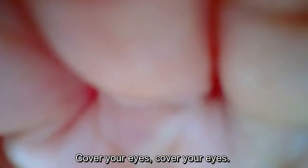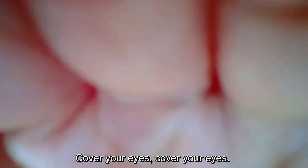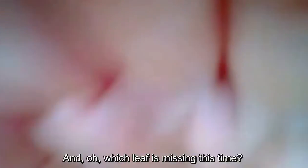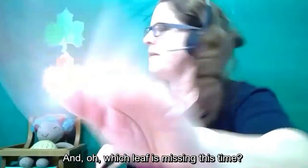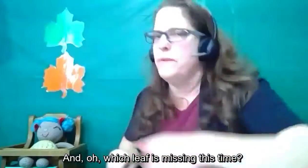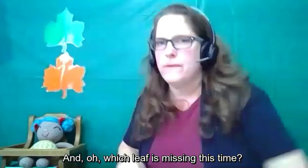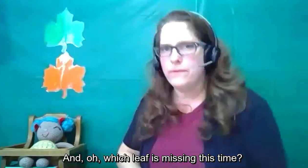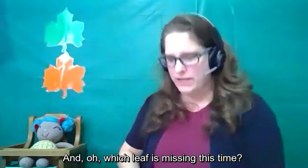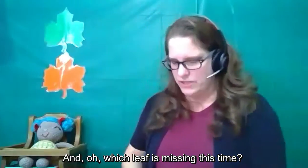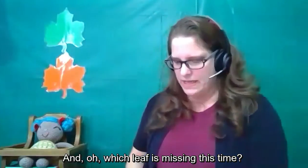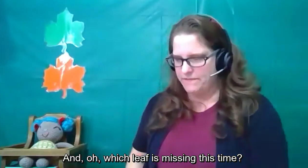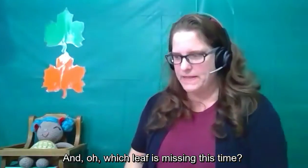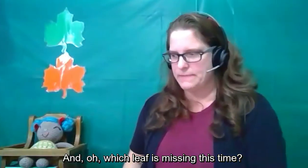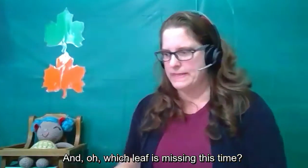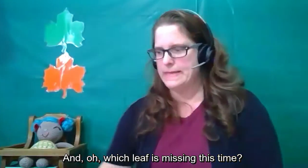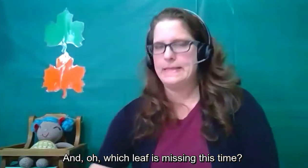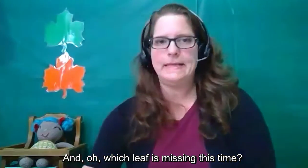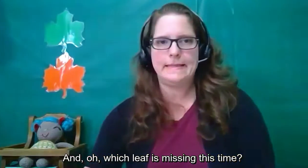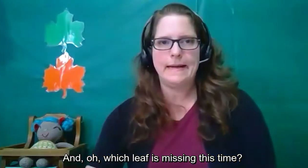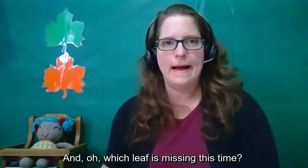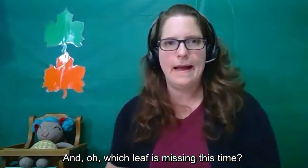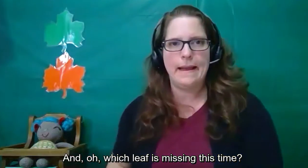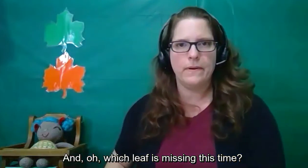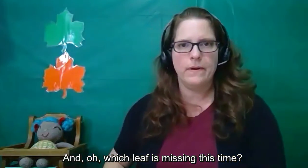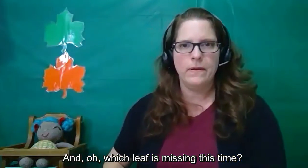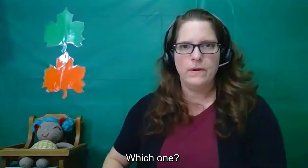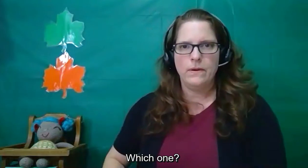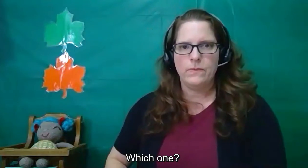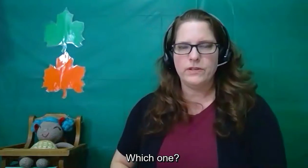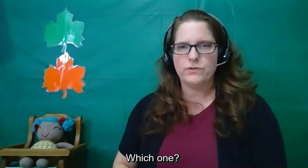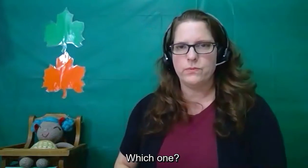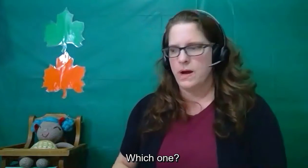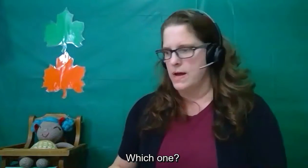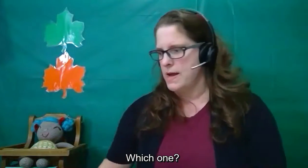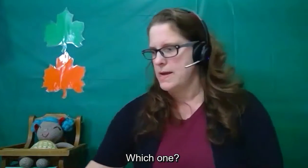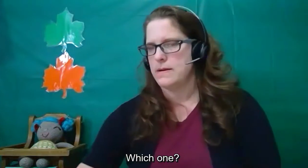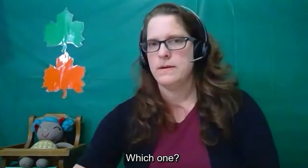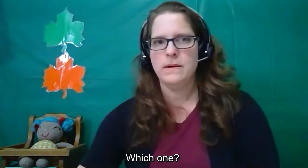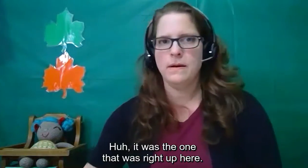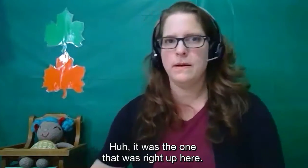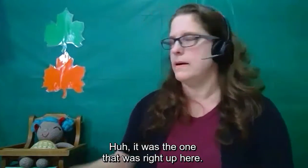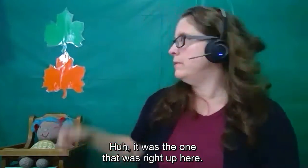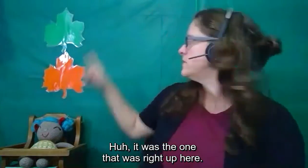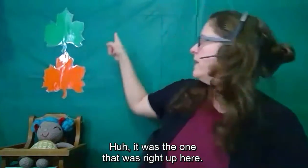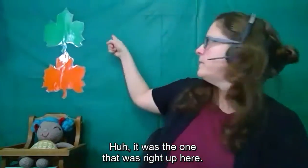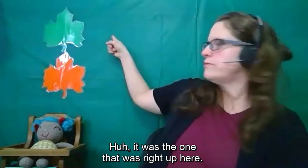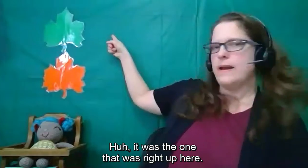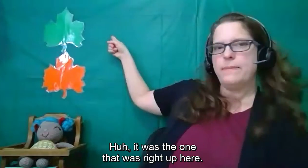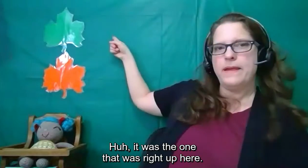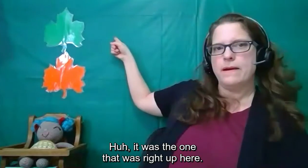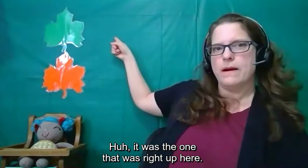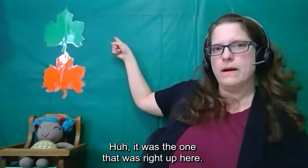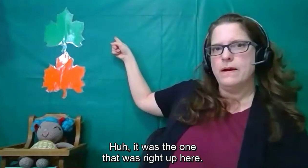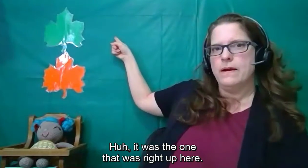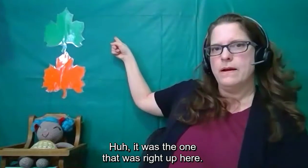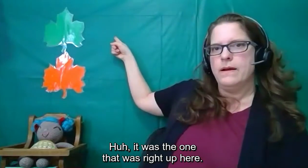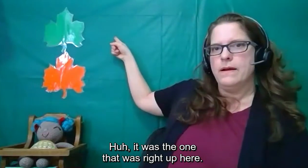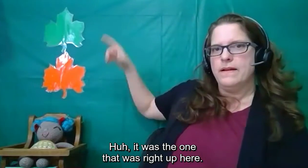And oh, which leaf is missing this time? Which one? It was the one that was right up here.